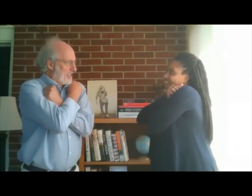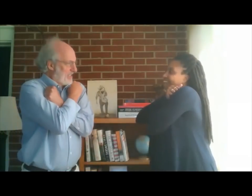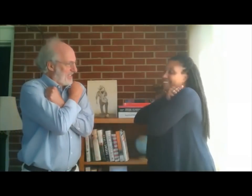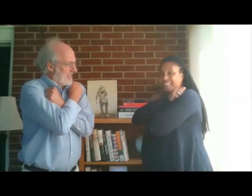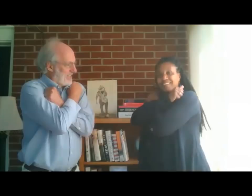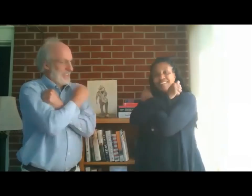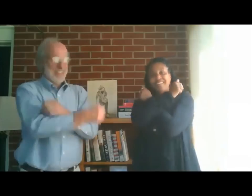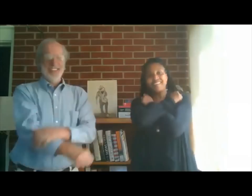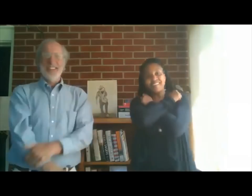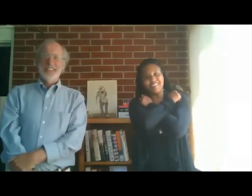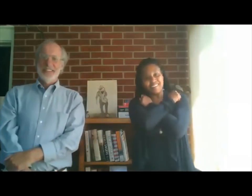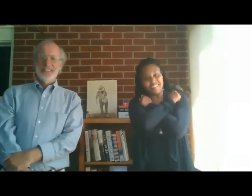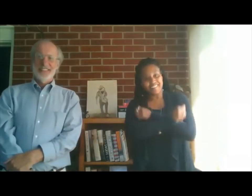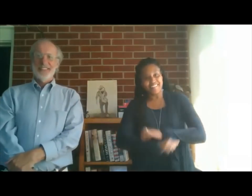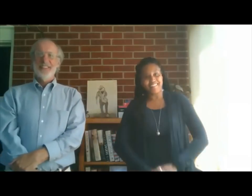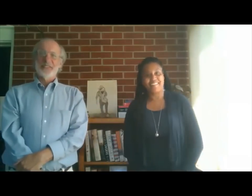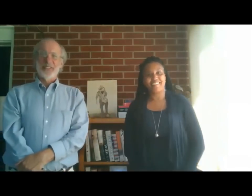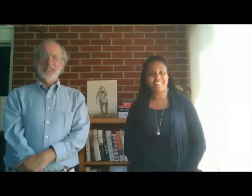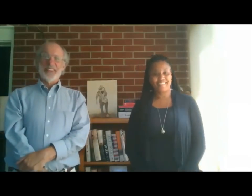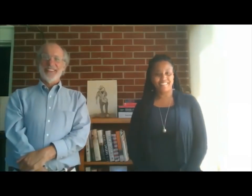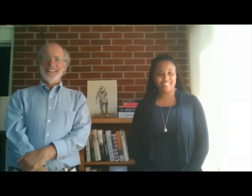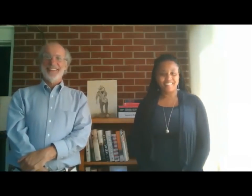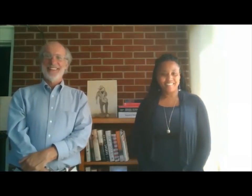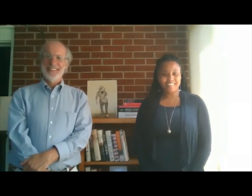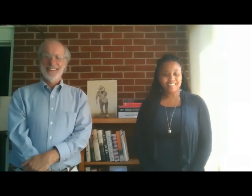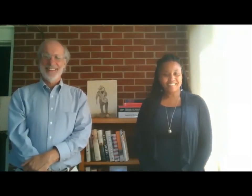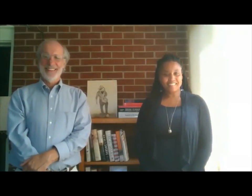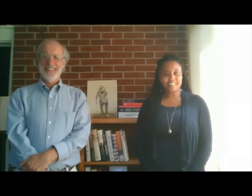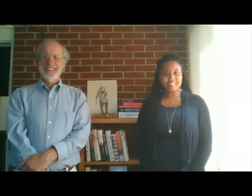Hug. Hug. Your turn.